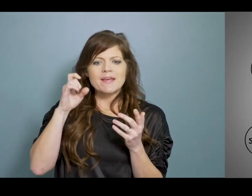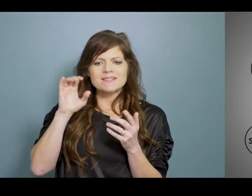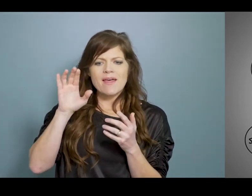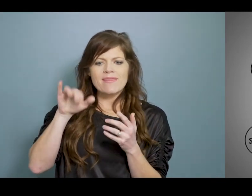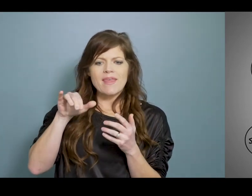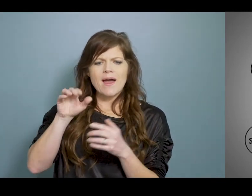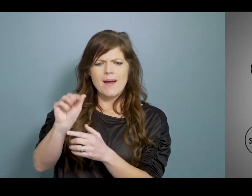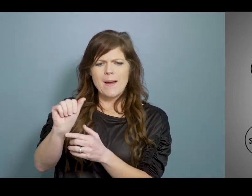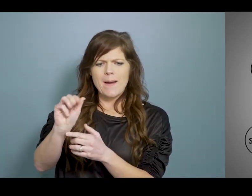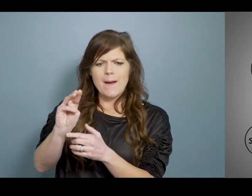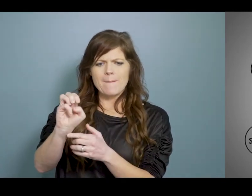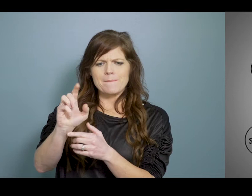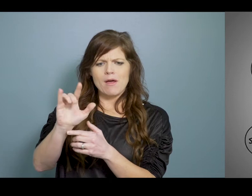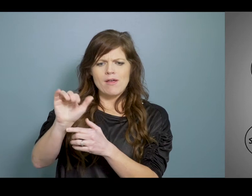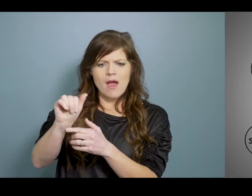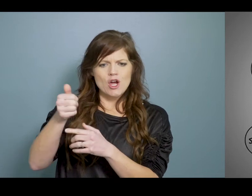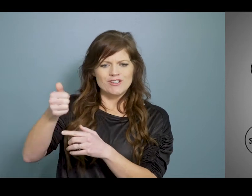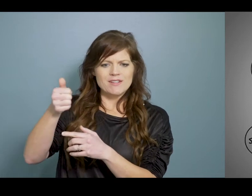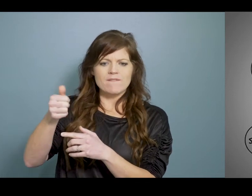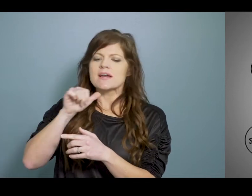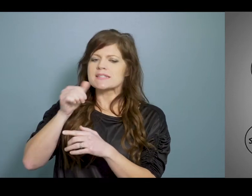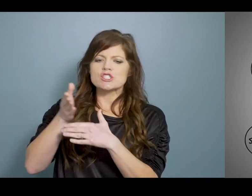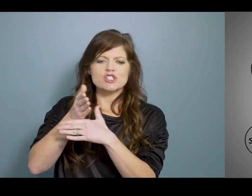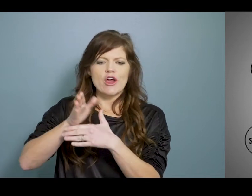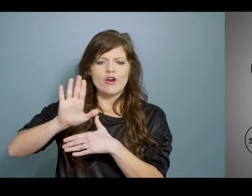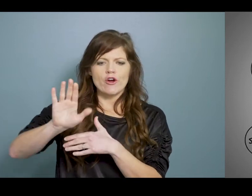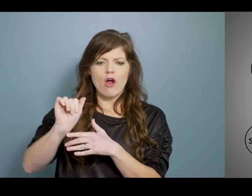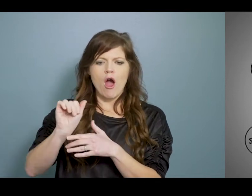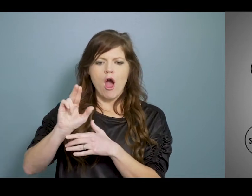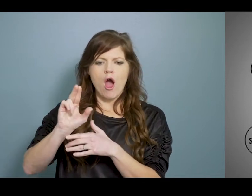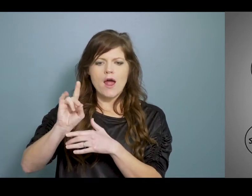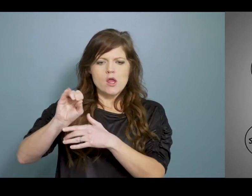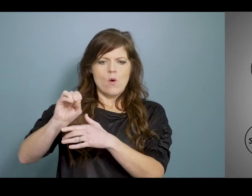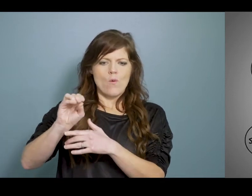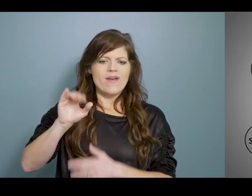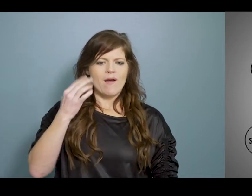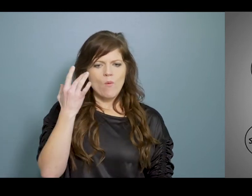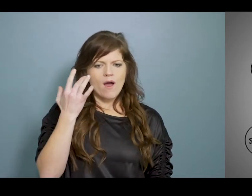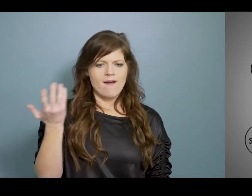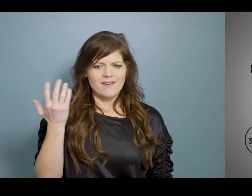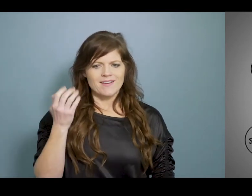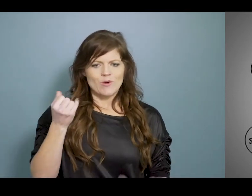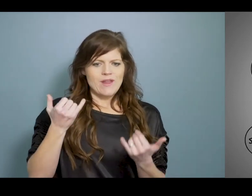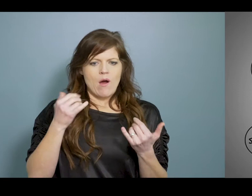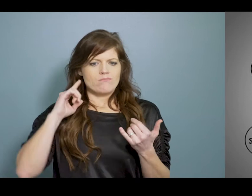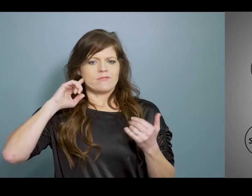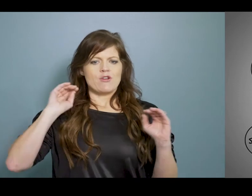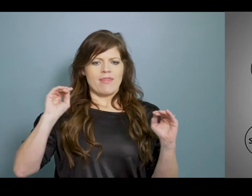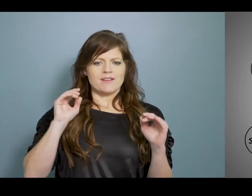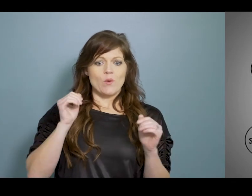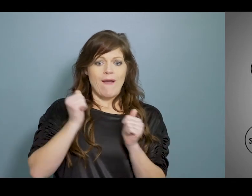kind words you can say to yourself and kind things you can do for yourself to help you cope with this